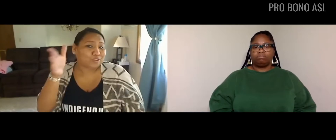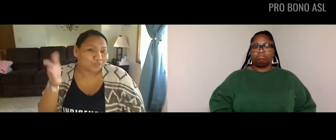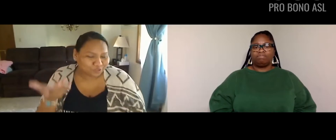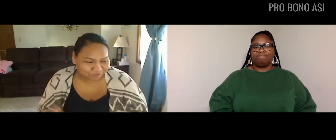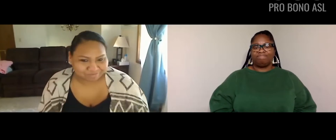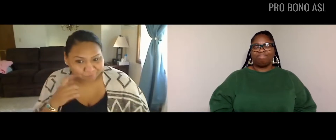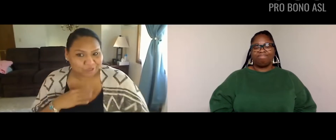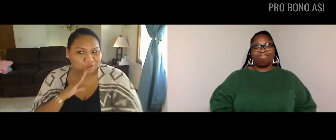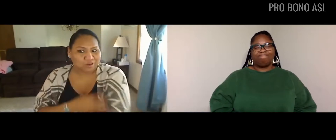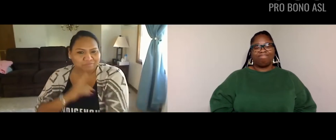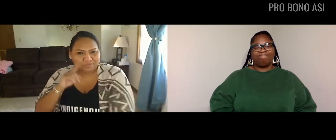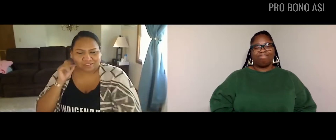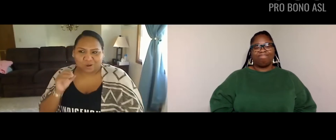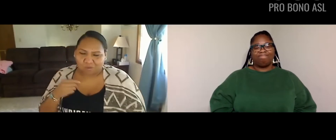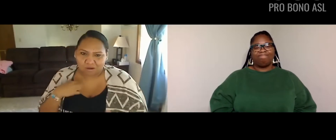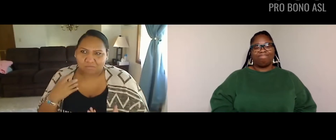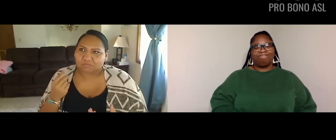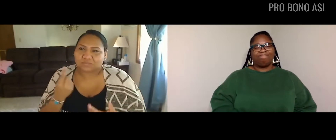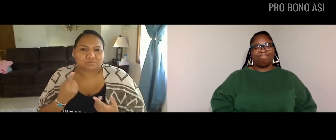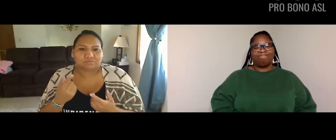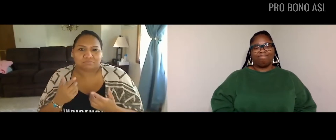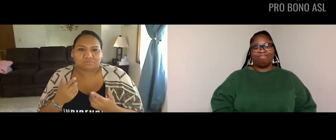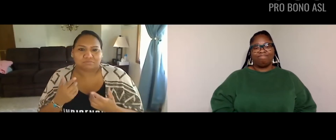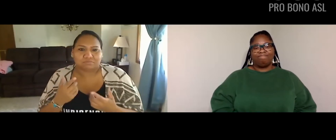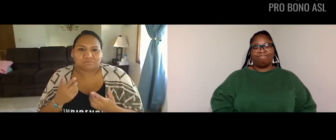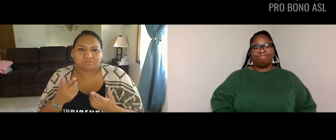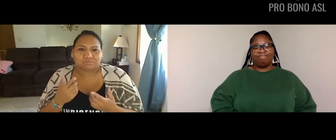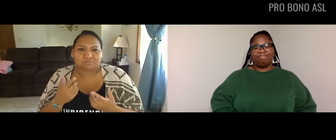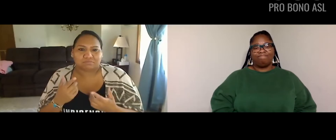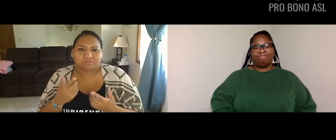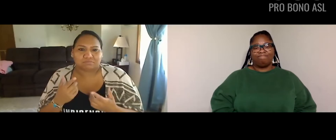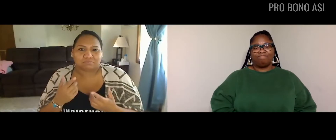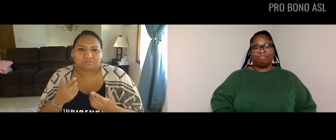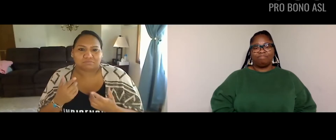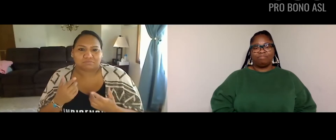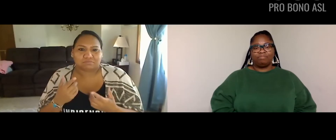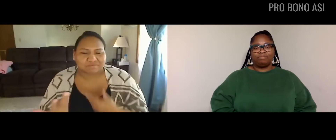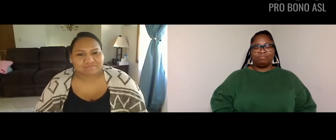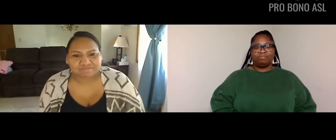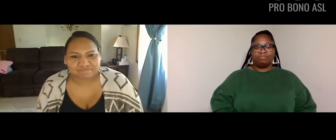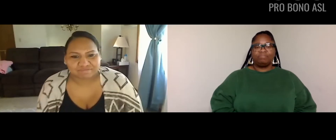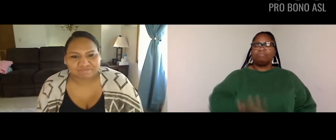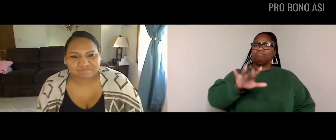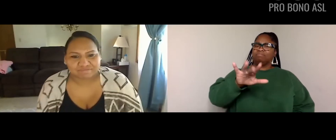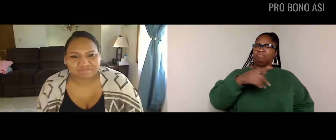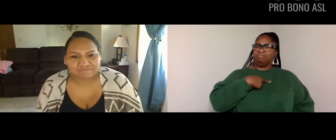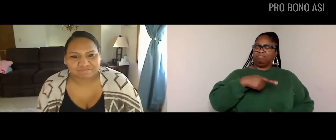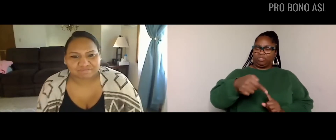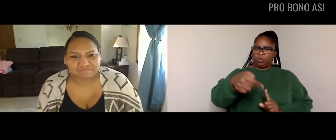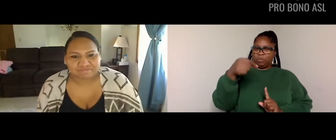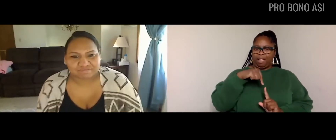in Iowa, and we have to make it better for our future. My daughter is deaf, so I need to make it better for her.